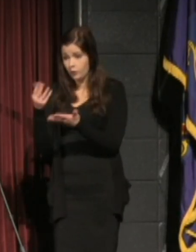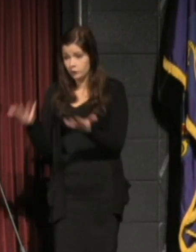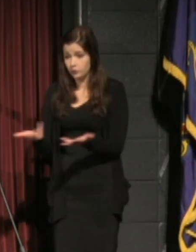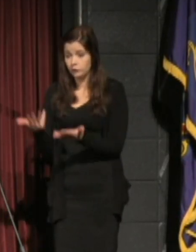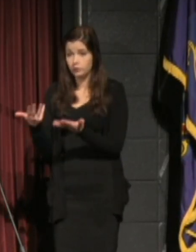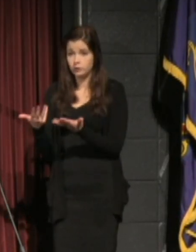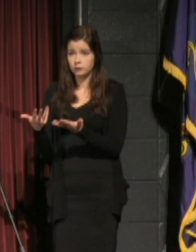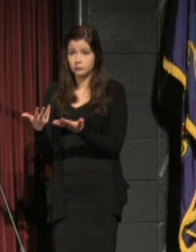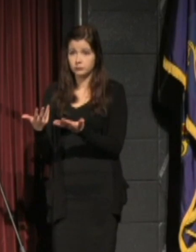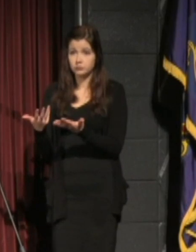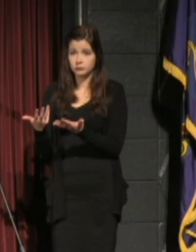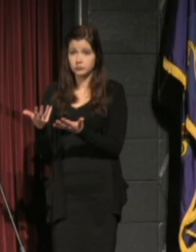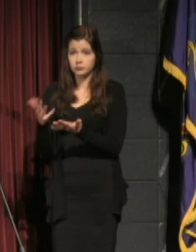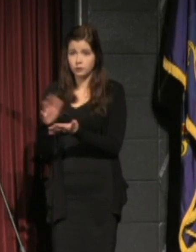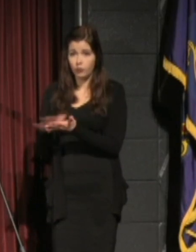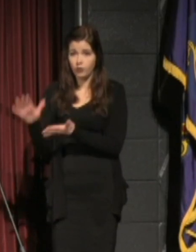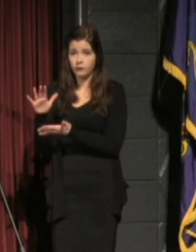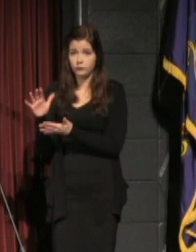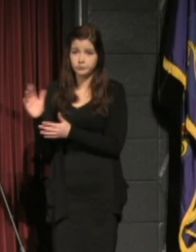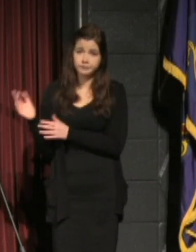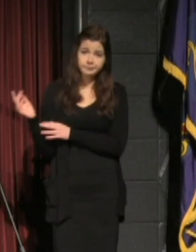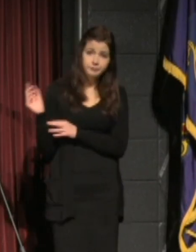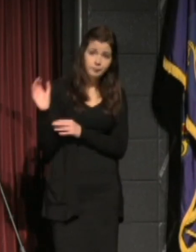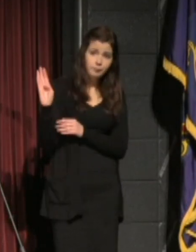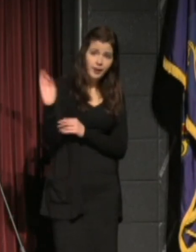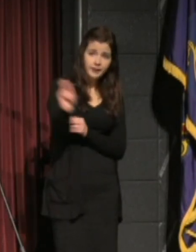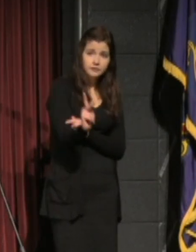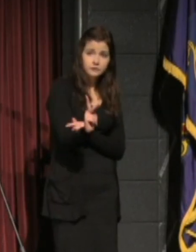program back to the farm to continue